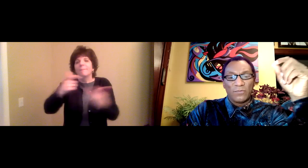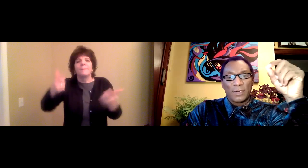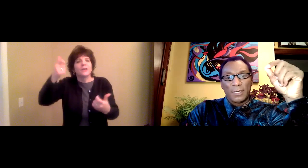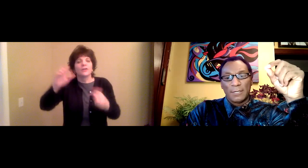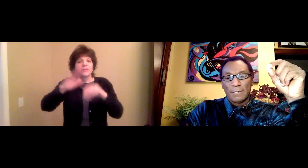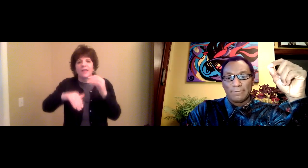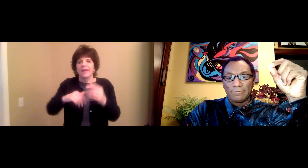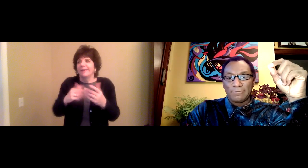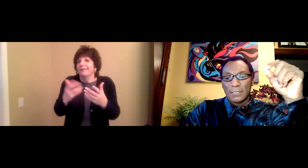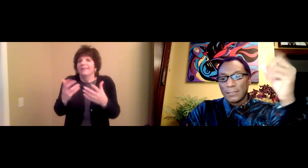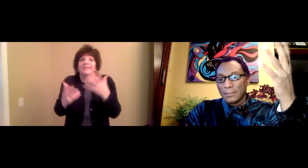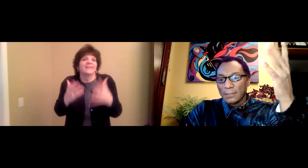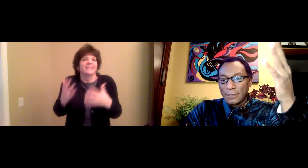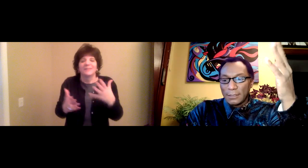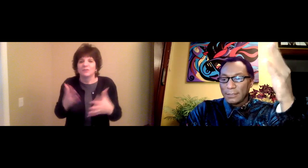the sort of